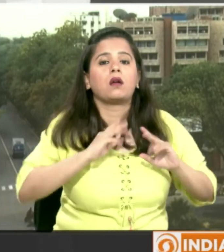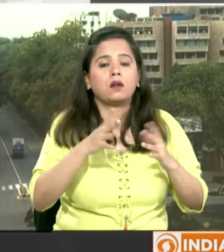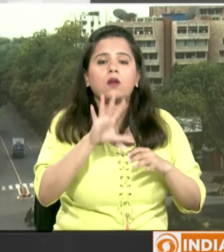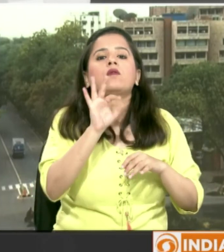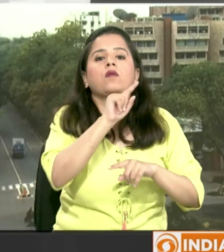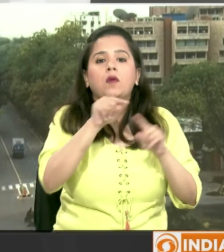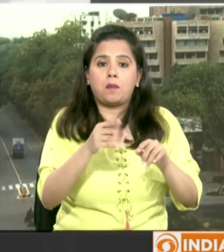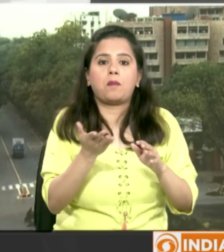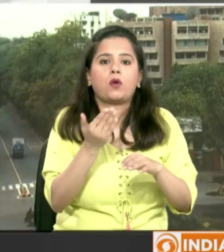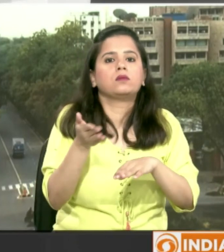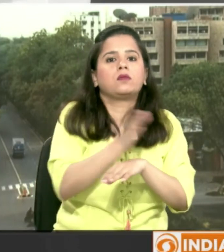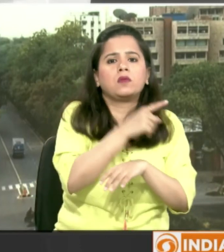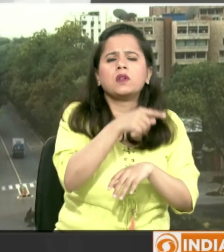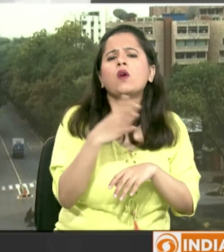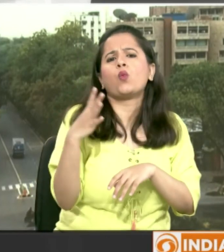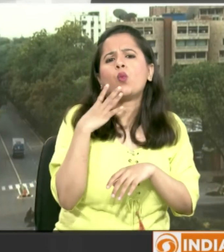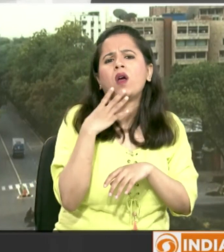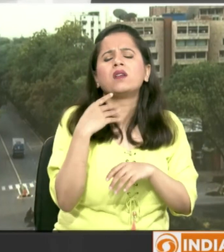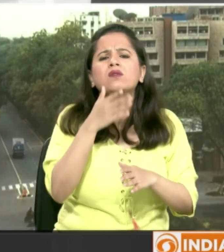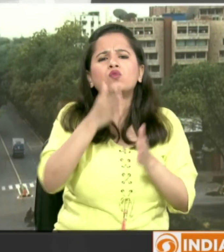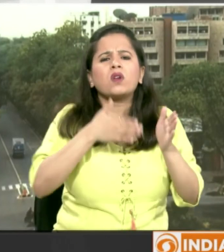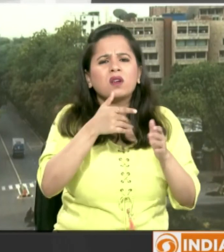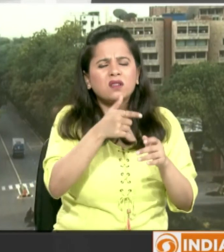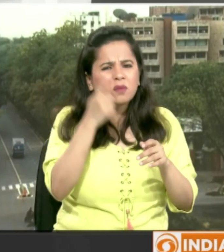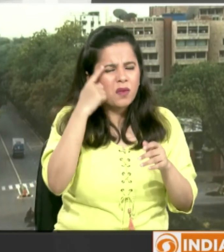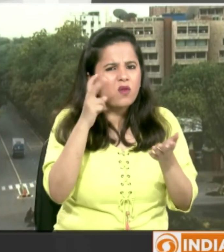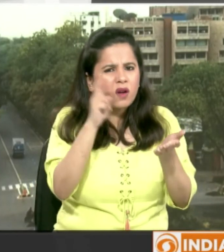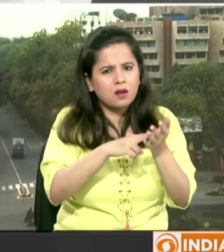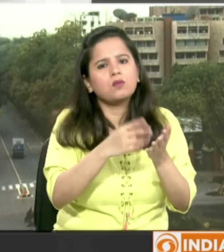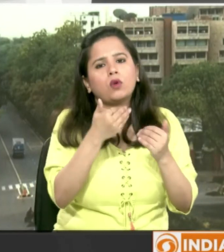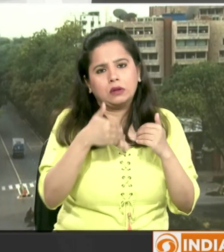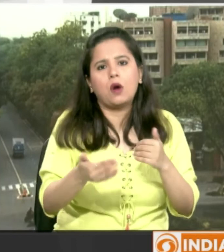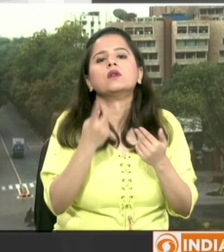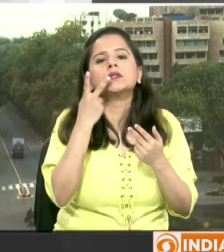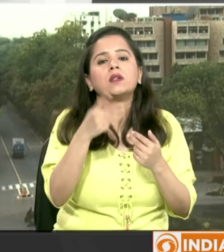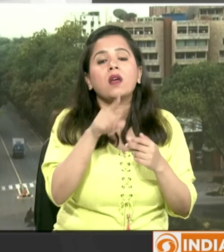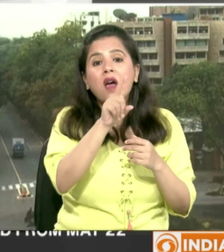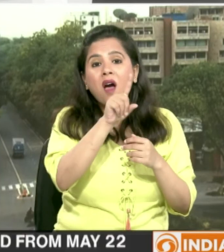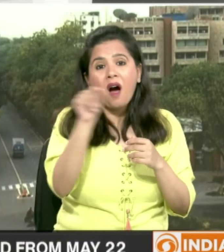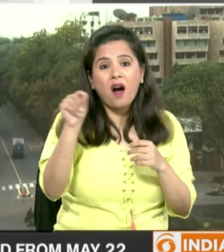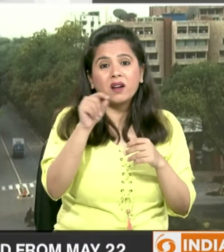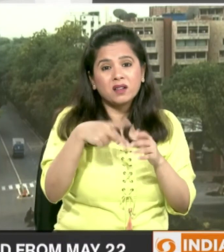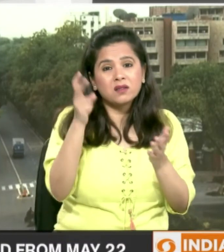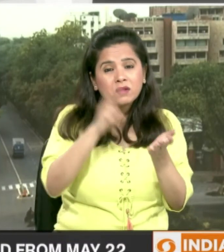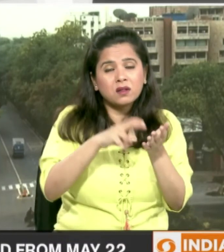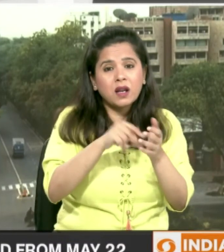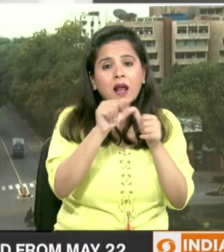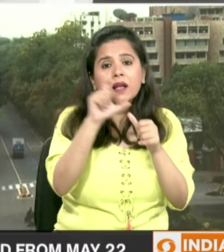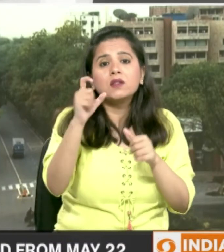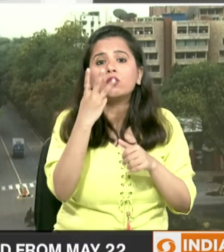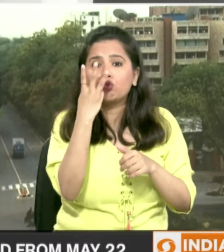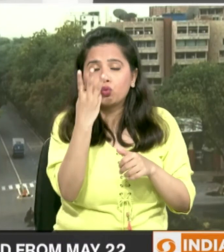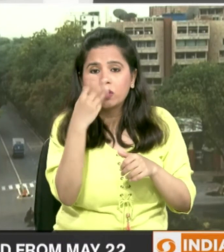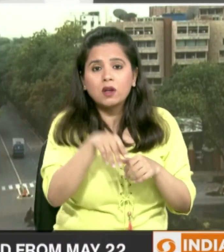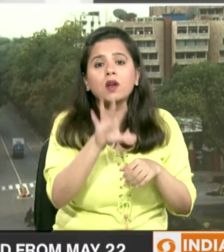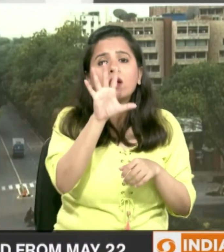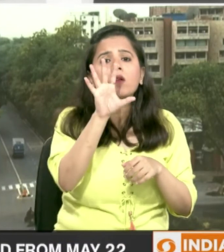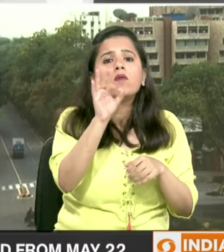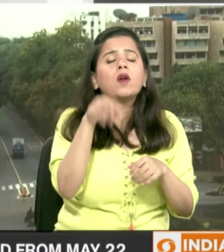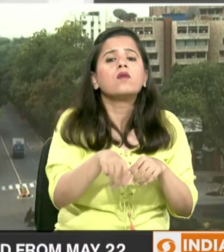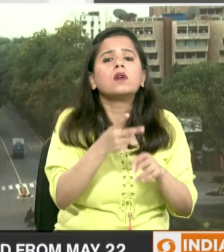waiting list limit in these trains. The railways has made a waiting list of 100 tickets for AC3 tier, 50